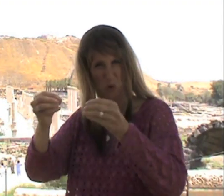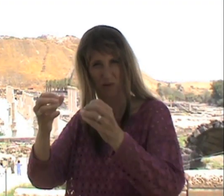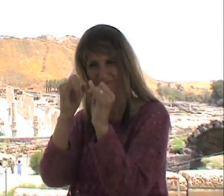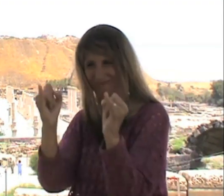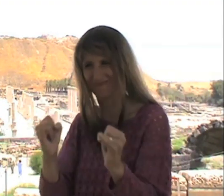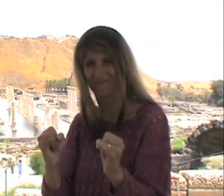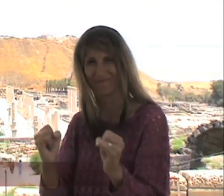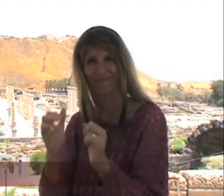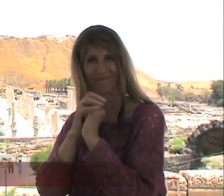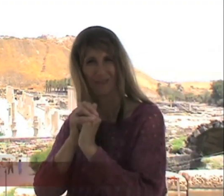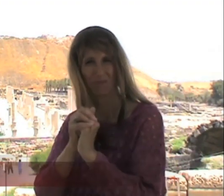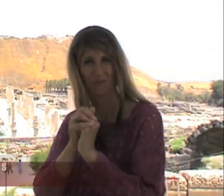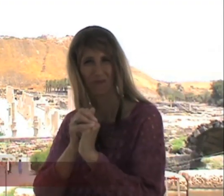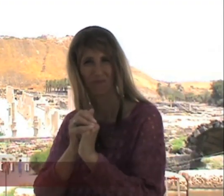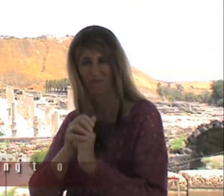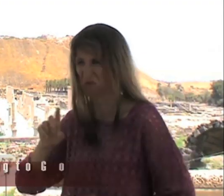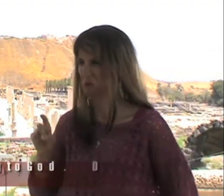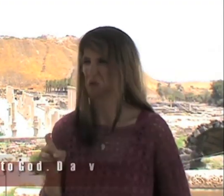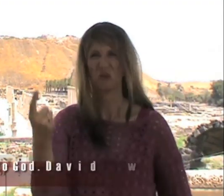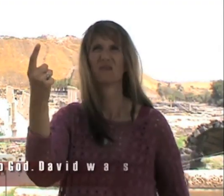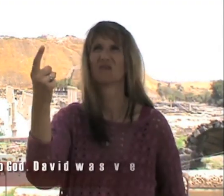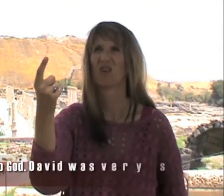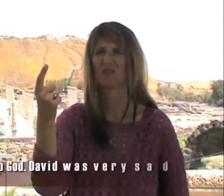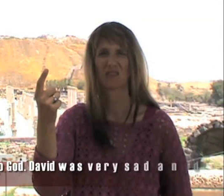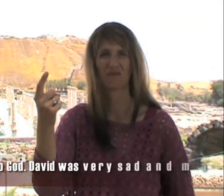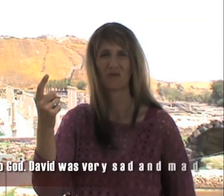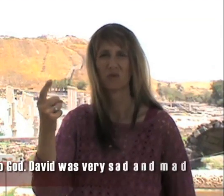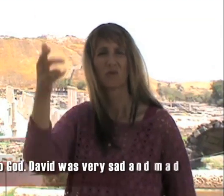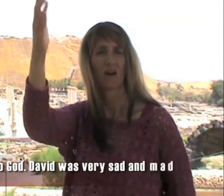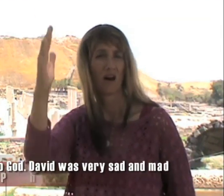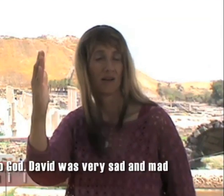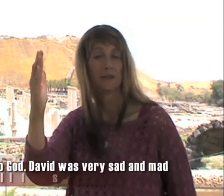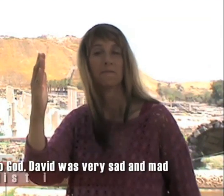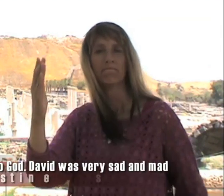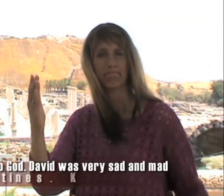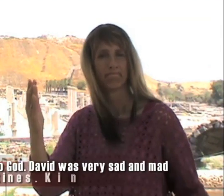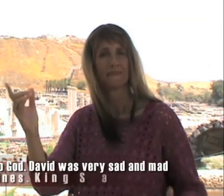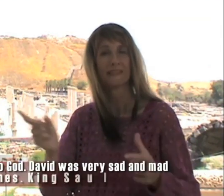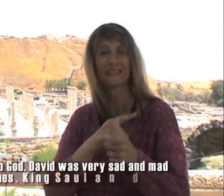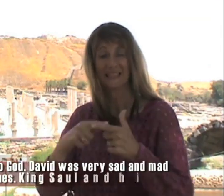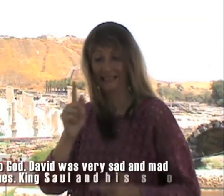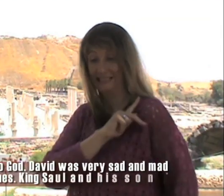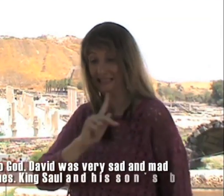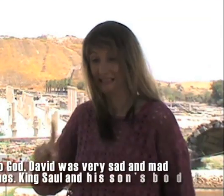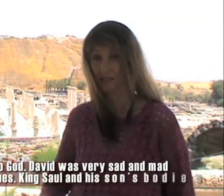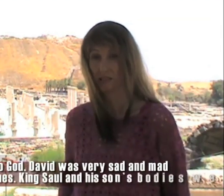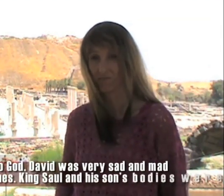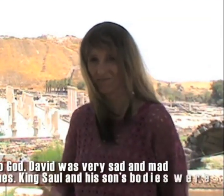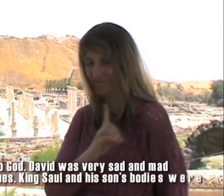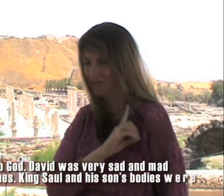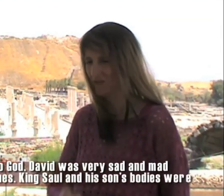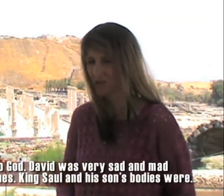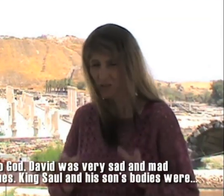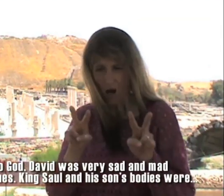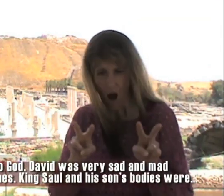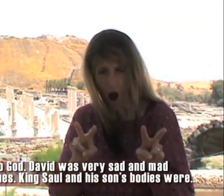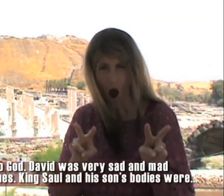and put them as well in the idol temple. This was an insult to God. And then King David